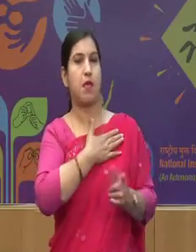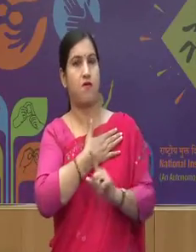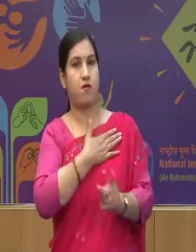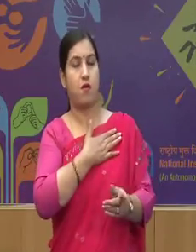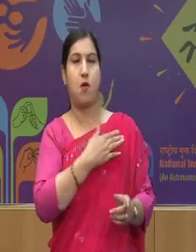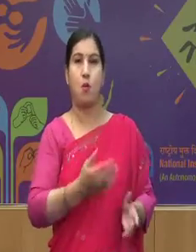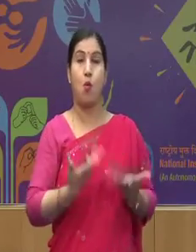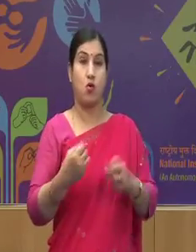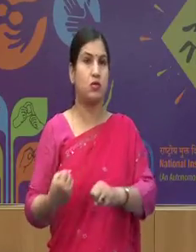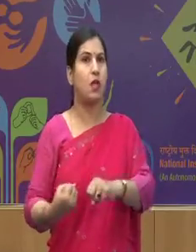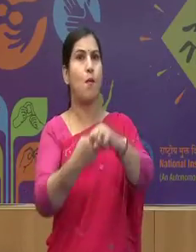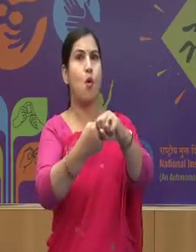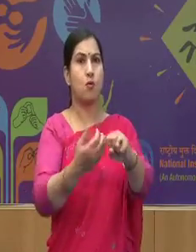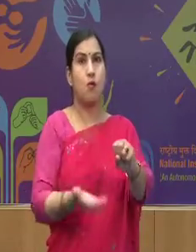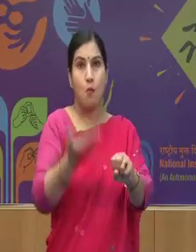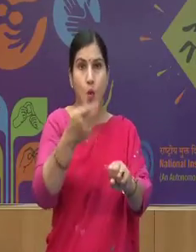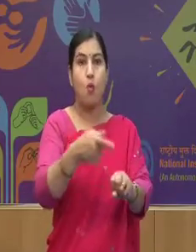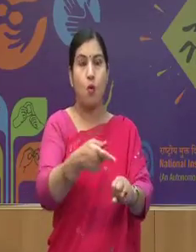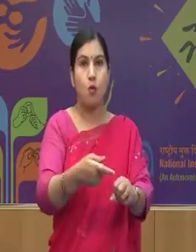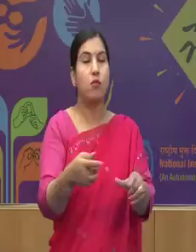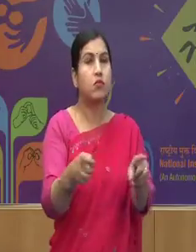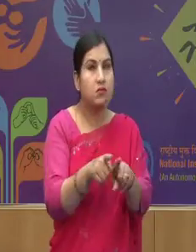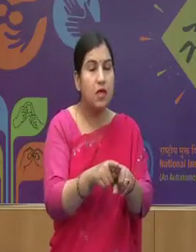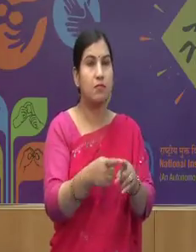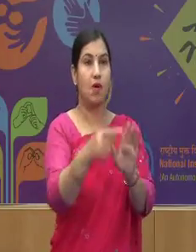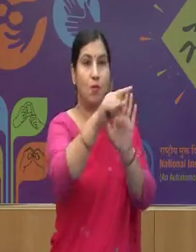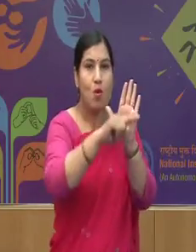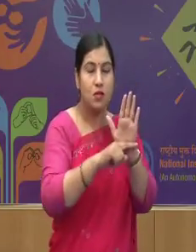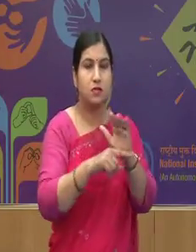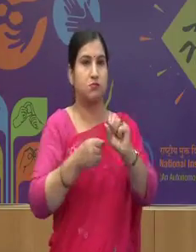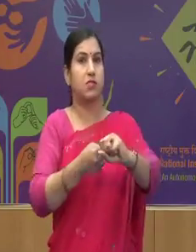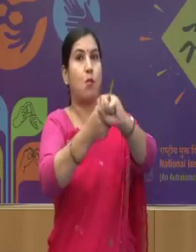and they supported Hitler and his policies too.